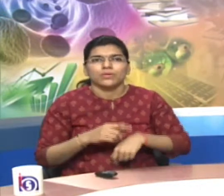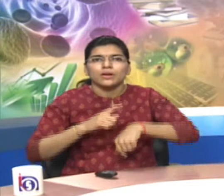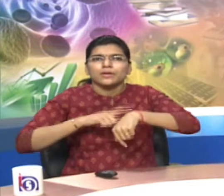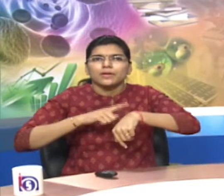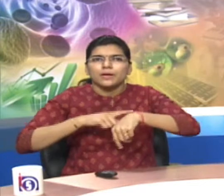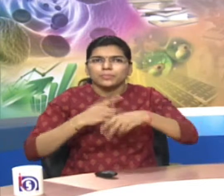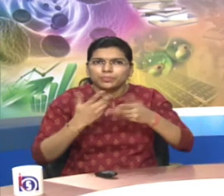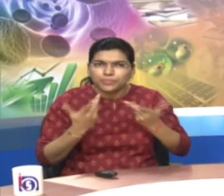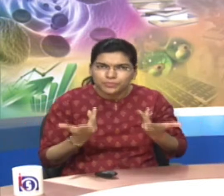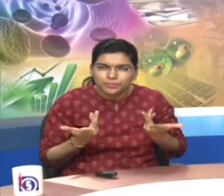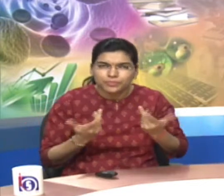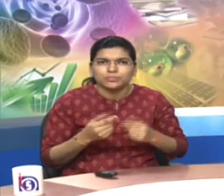date, time,